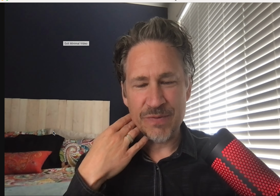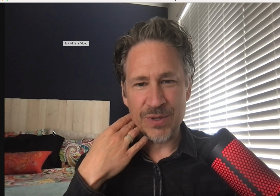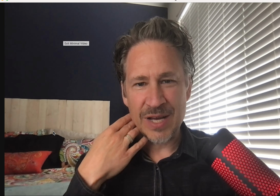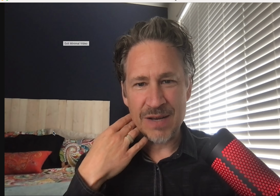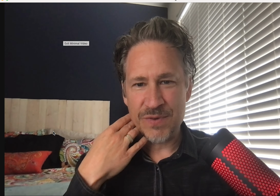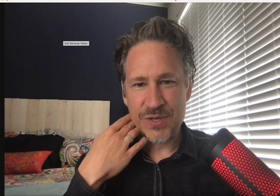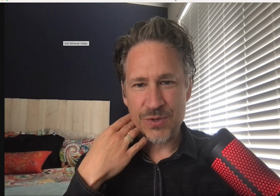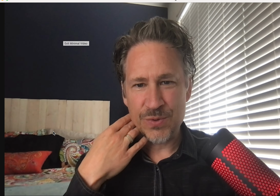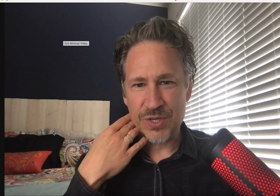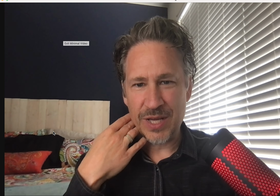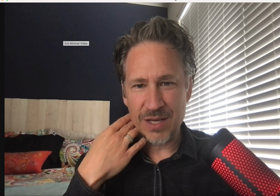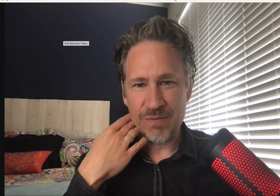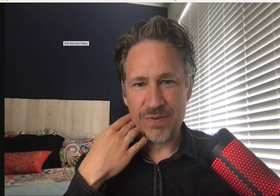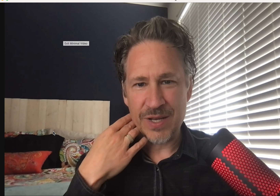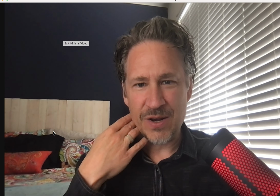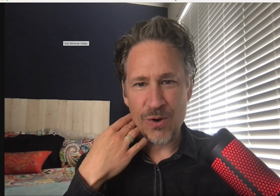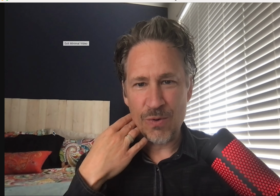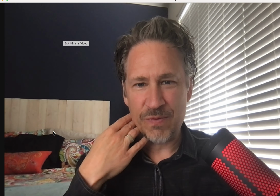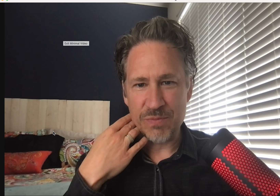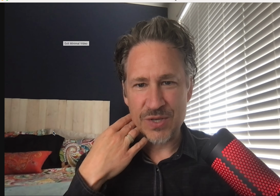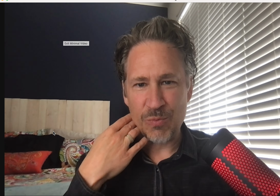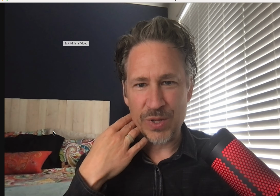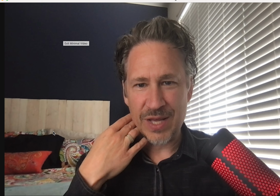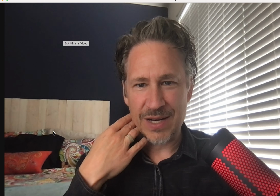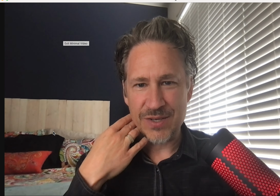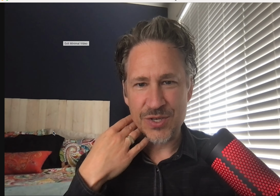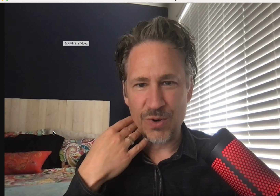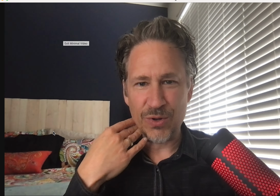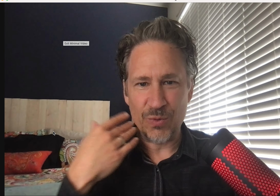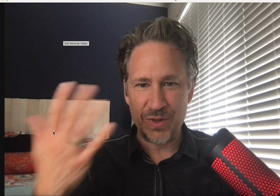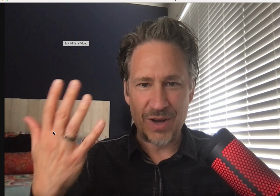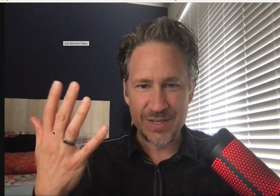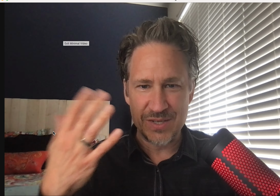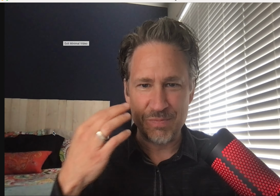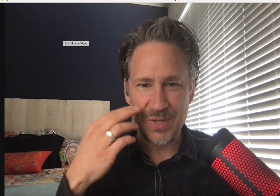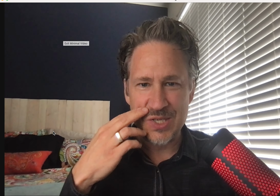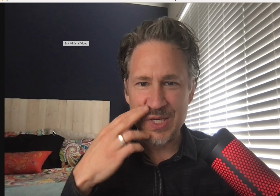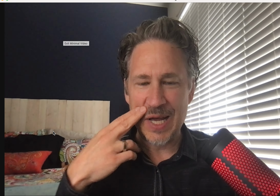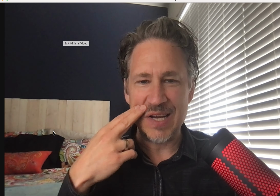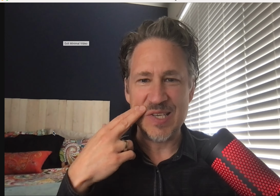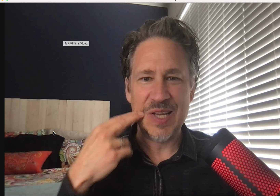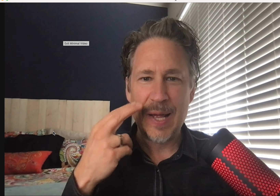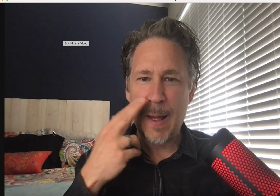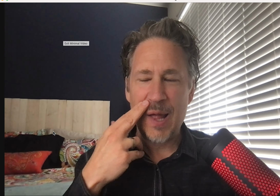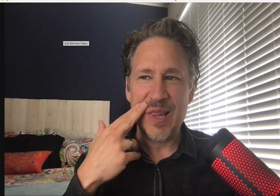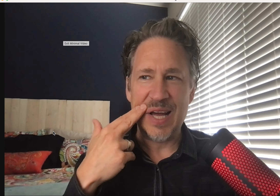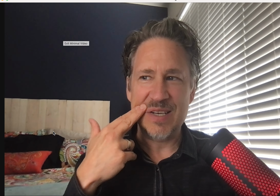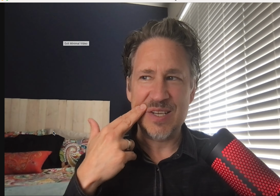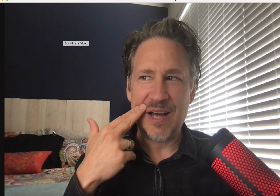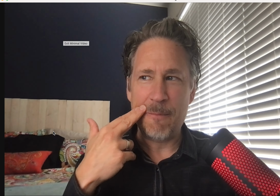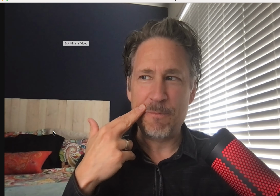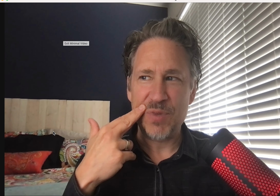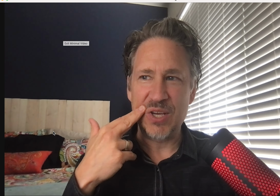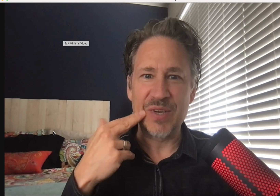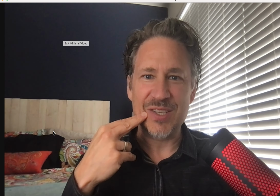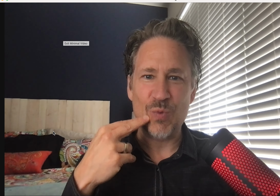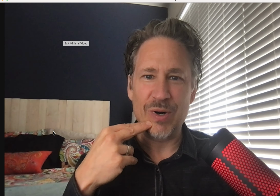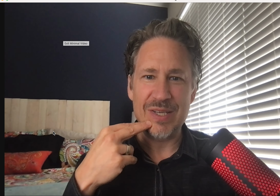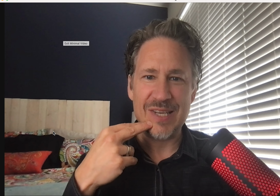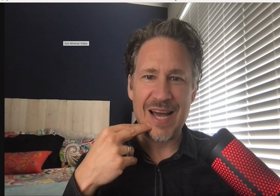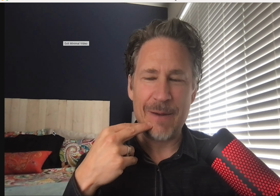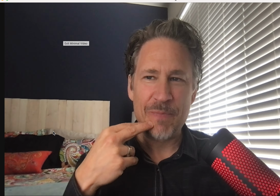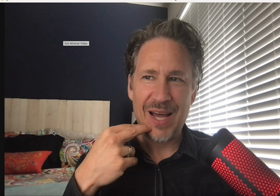rest of your lives to give, and know from someone that has struggled with autism like she has, that giving